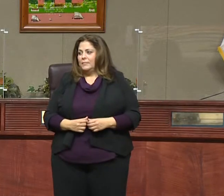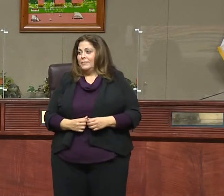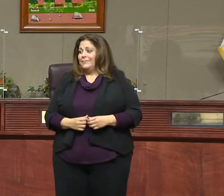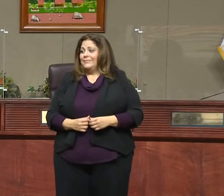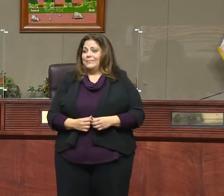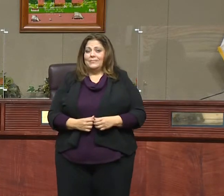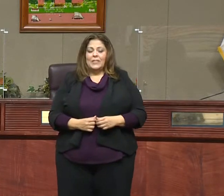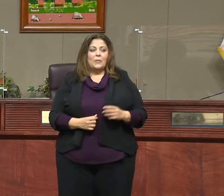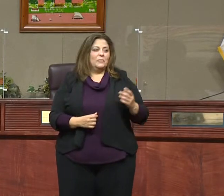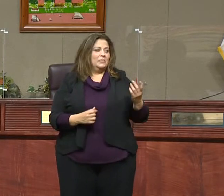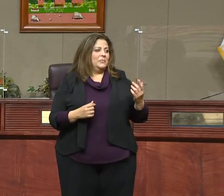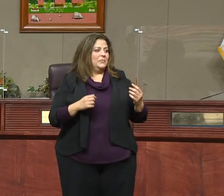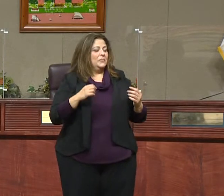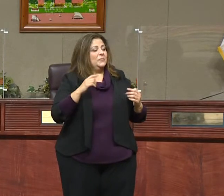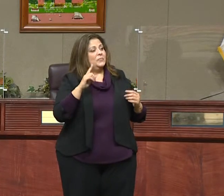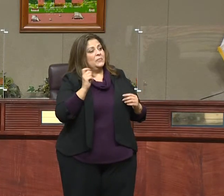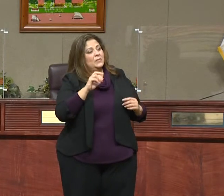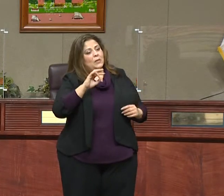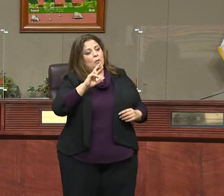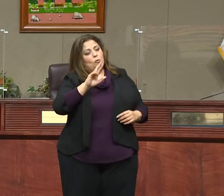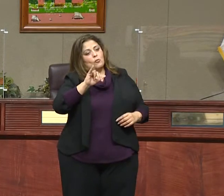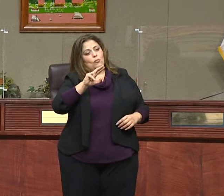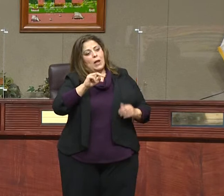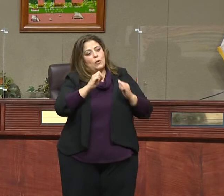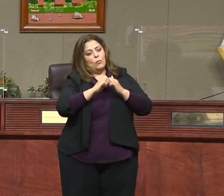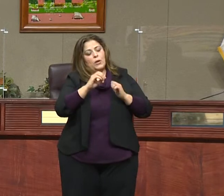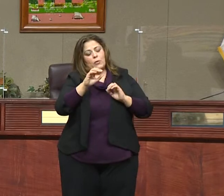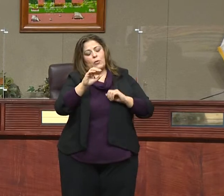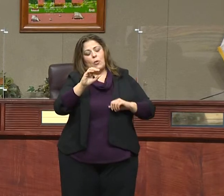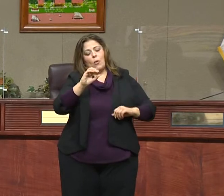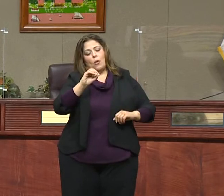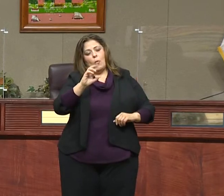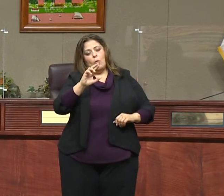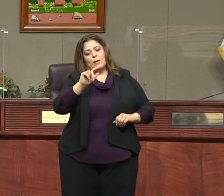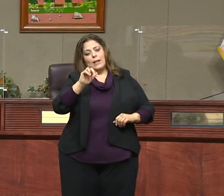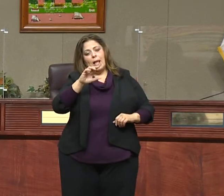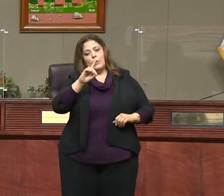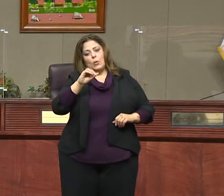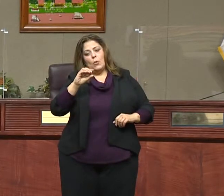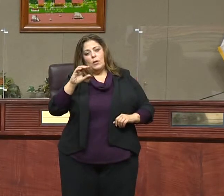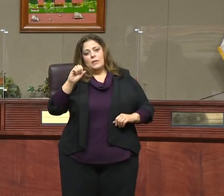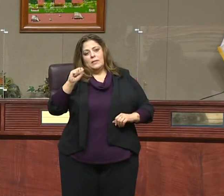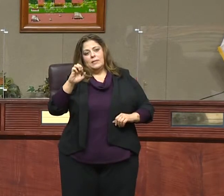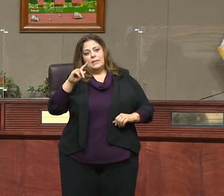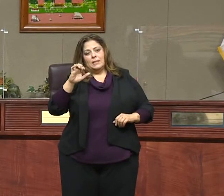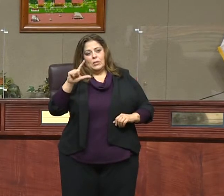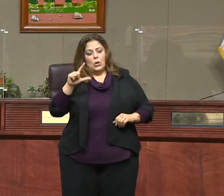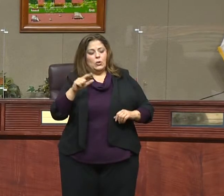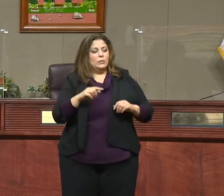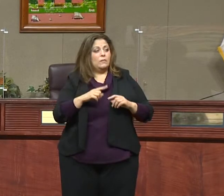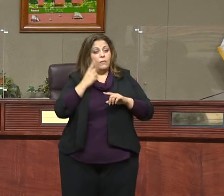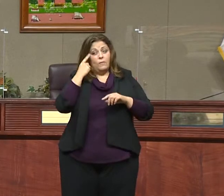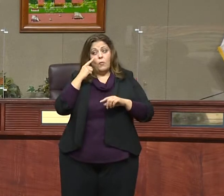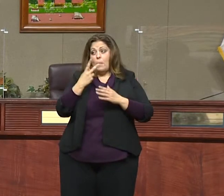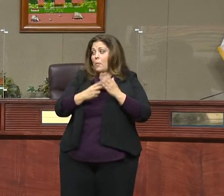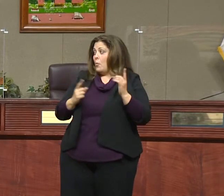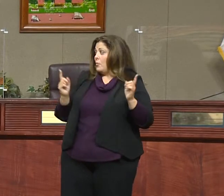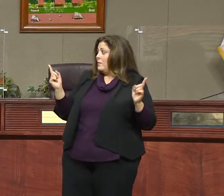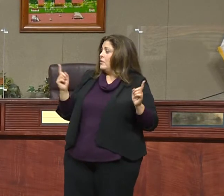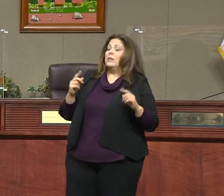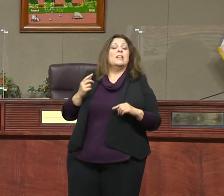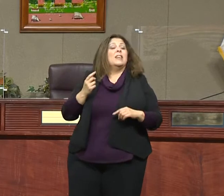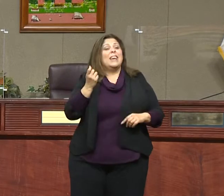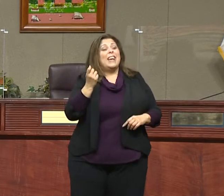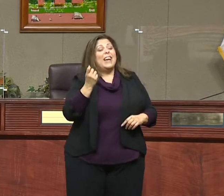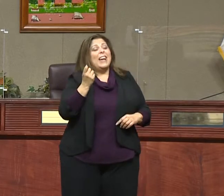Thank you. This next question comes in from Ryan Gillespie with Orlando Sentinel for Mayor Demings and Alvina. His question reads, given the 11,000